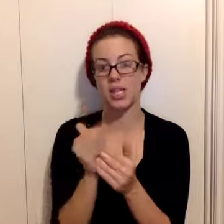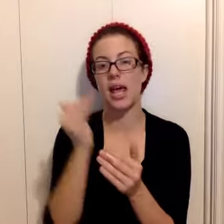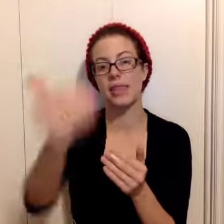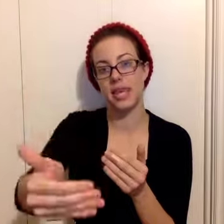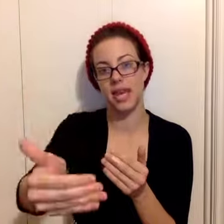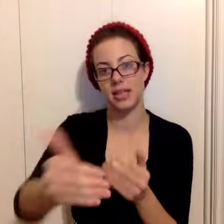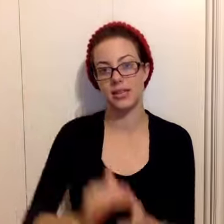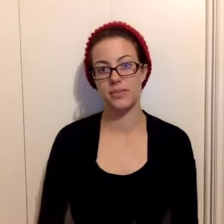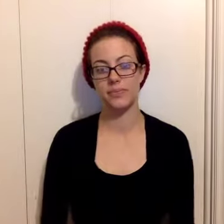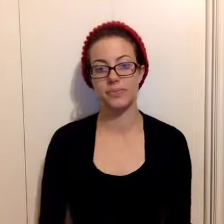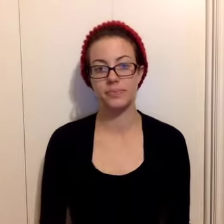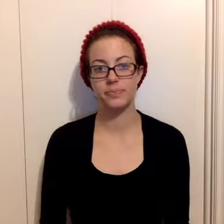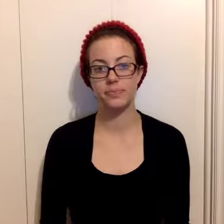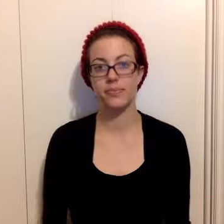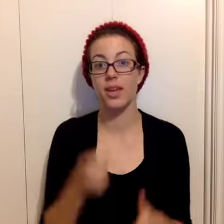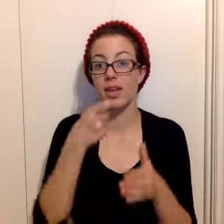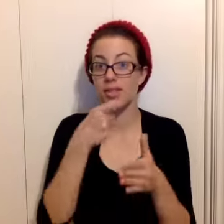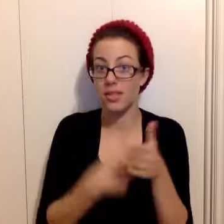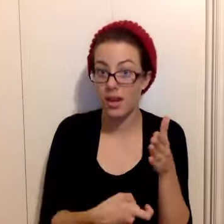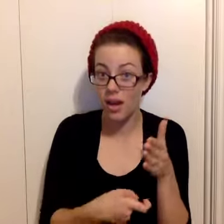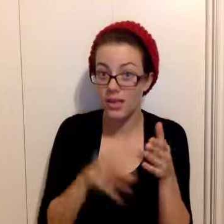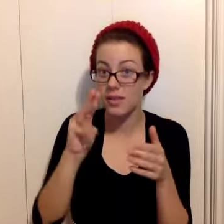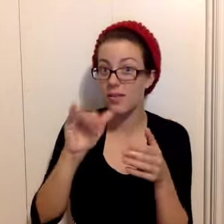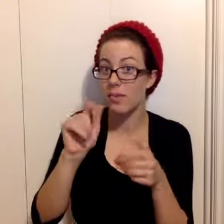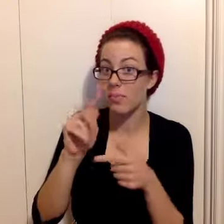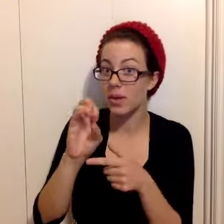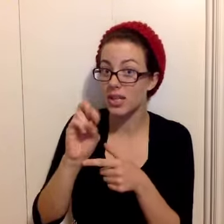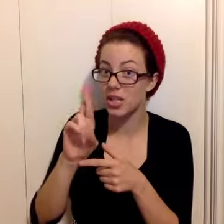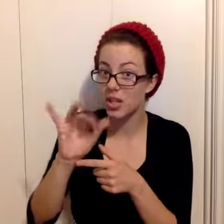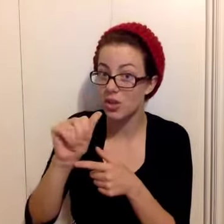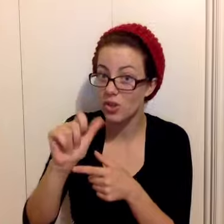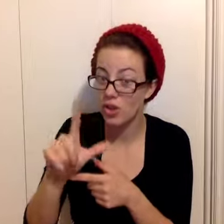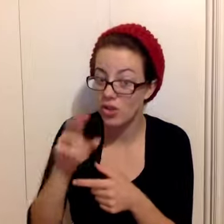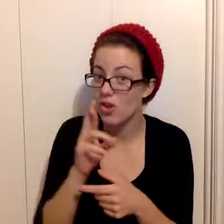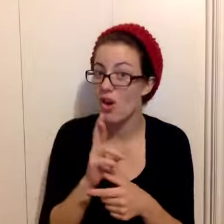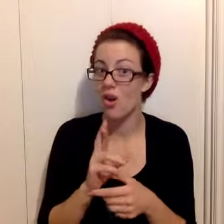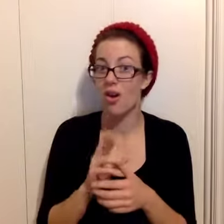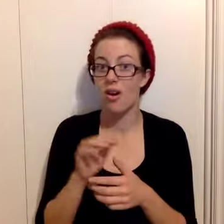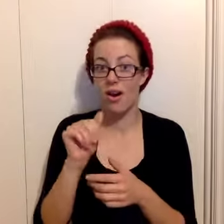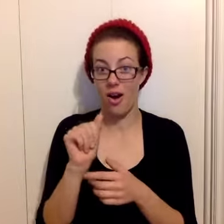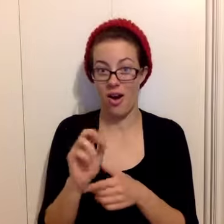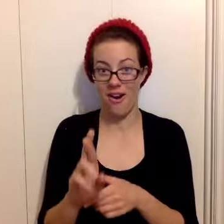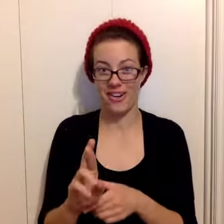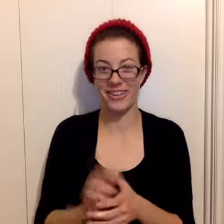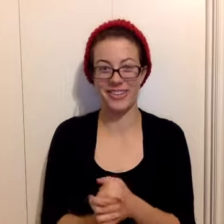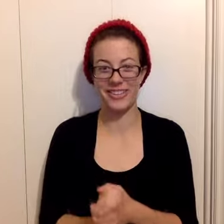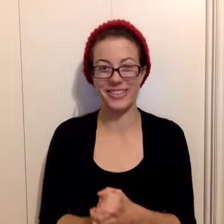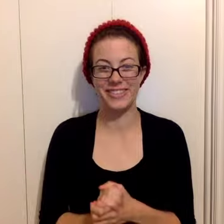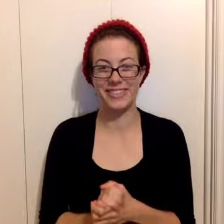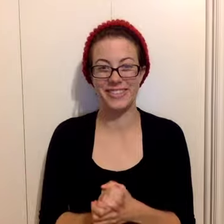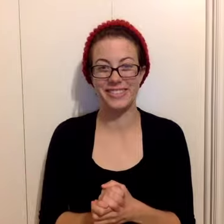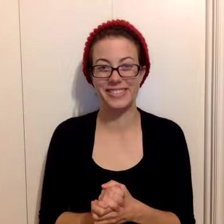The cost of the materials are, let's see, the wood